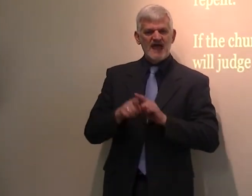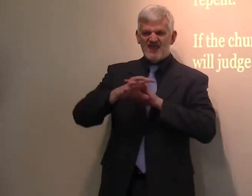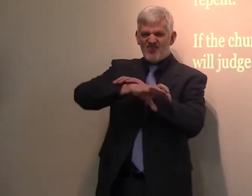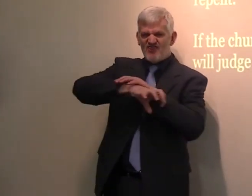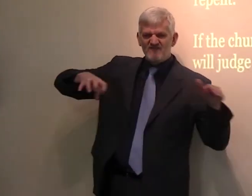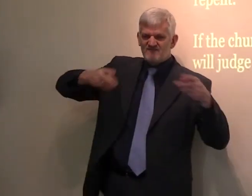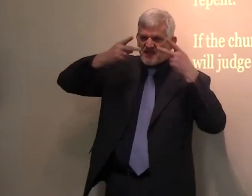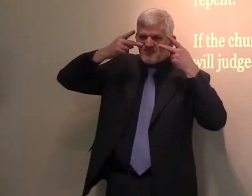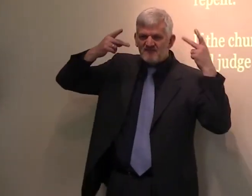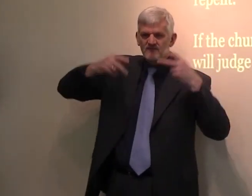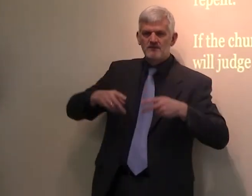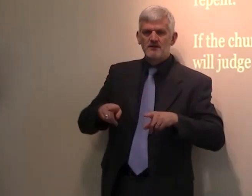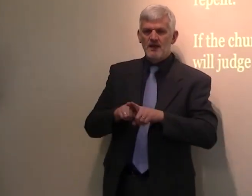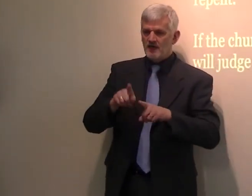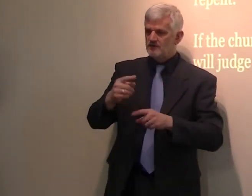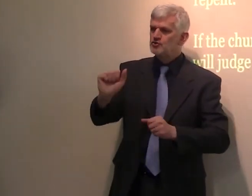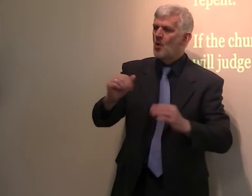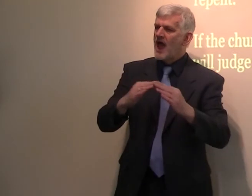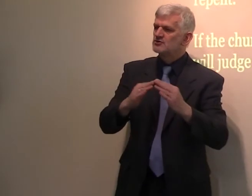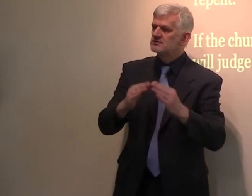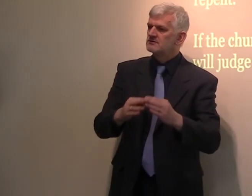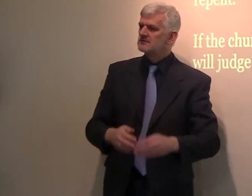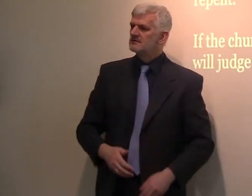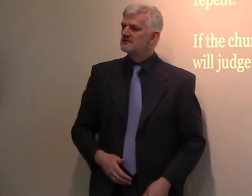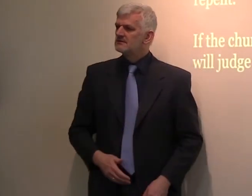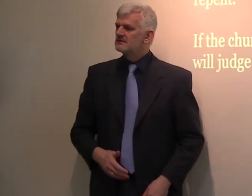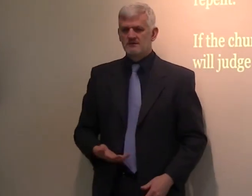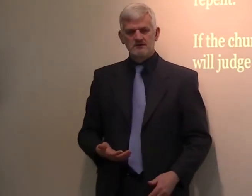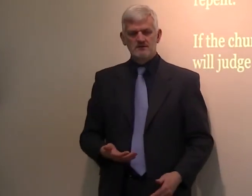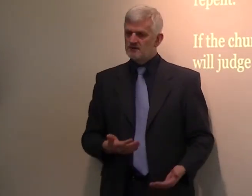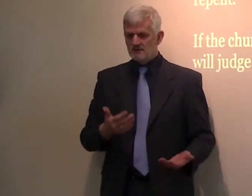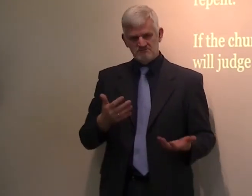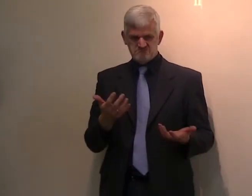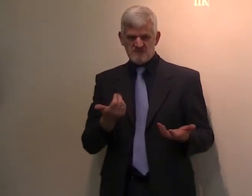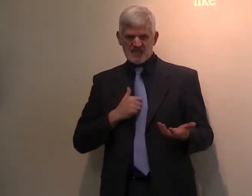fax to say, I'm coming to you. He will come unexpectedly. That's why we